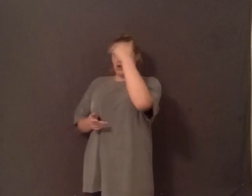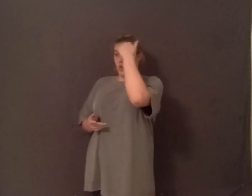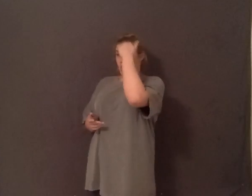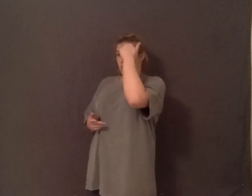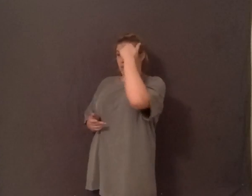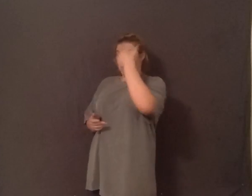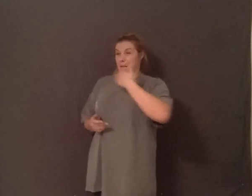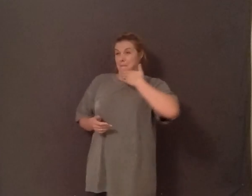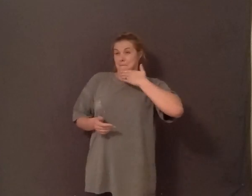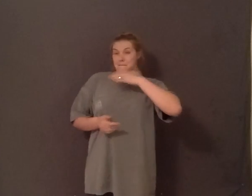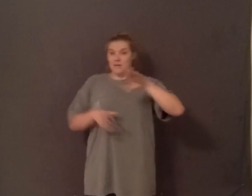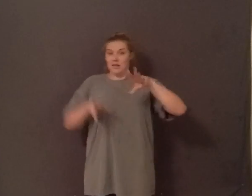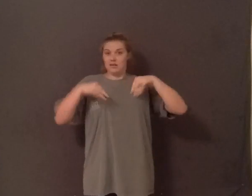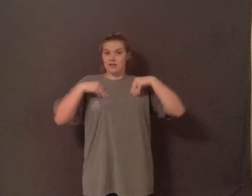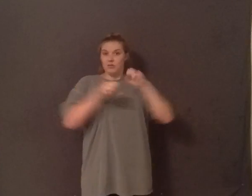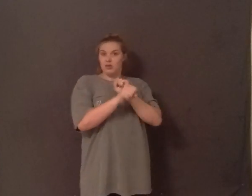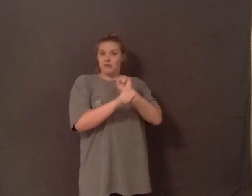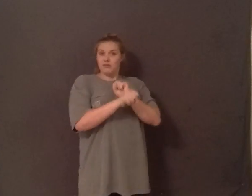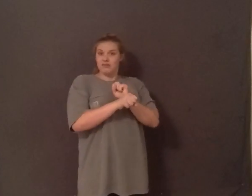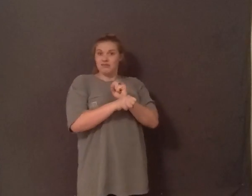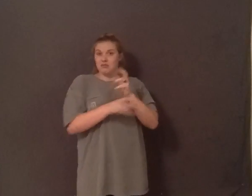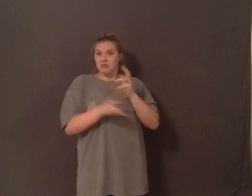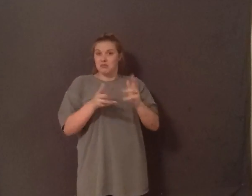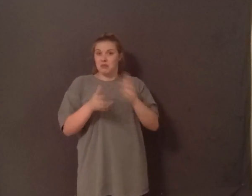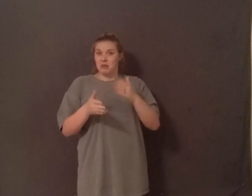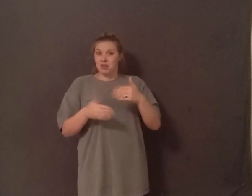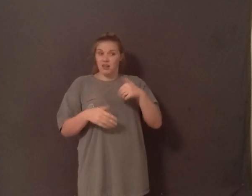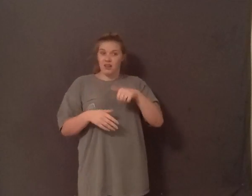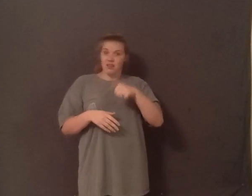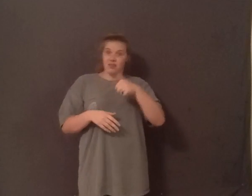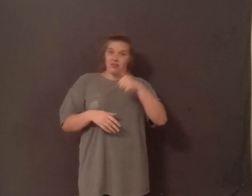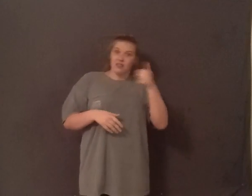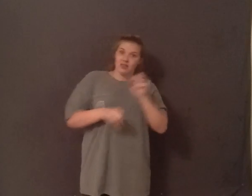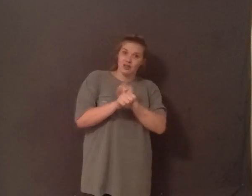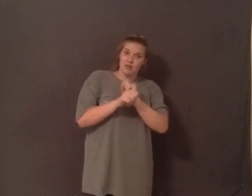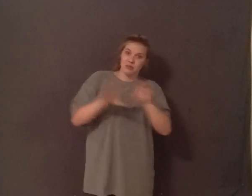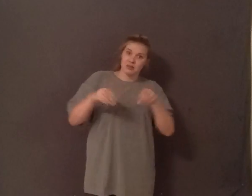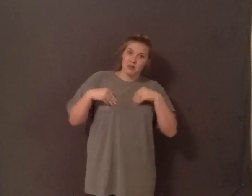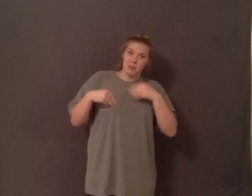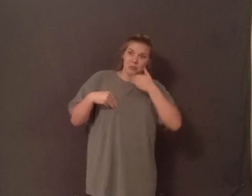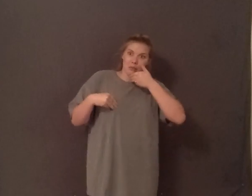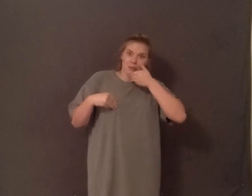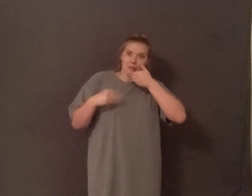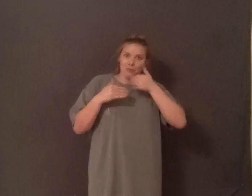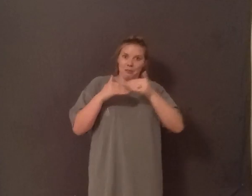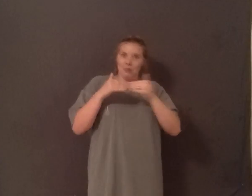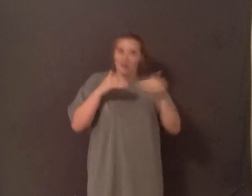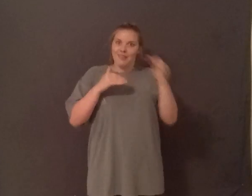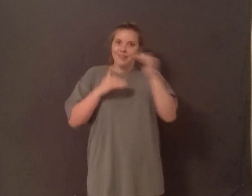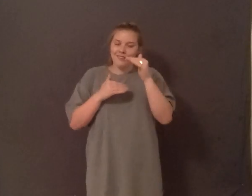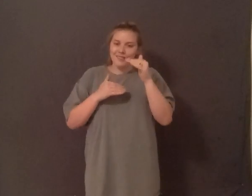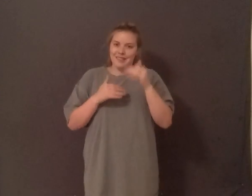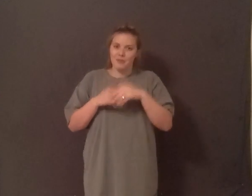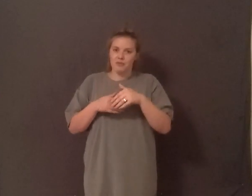get the job offer? Is it possible that I'll get a better one next week? Is it possible that the few weeks that I don't have a job leads